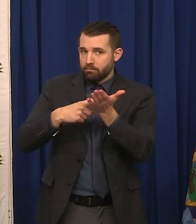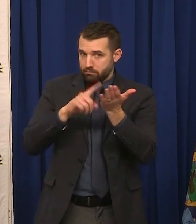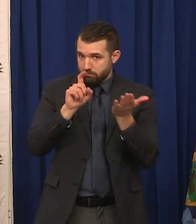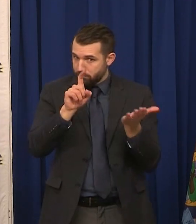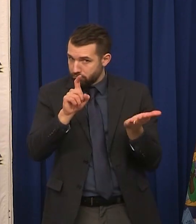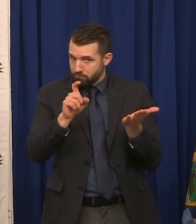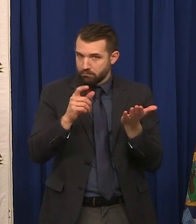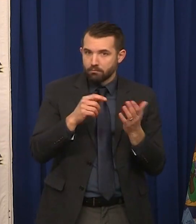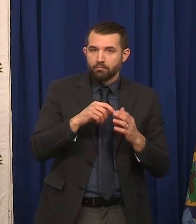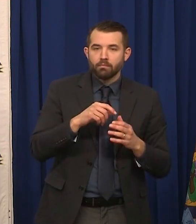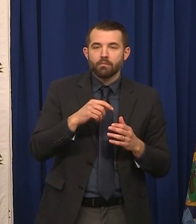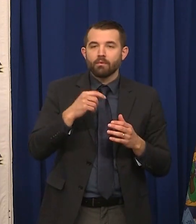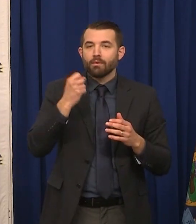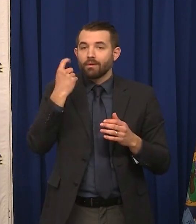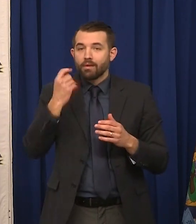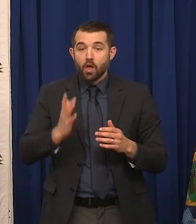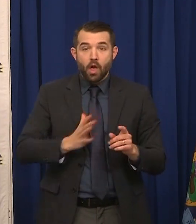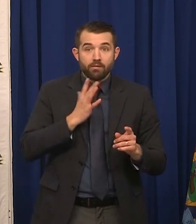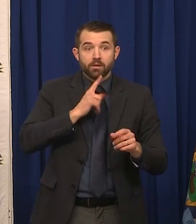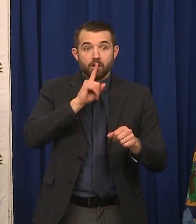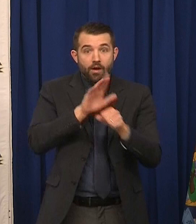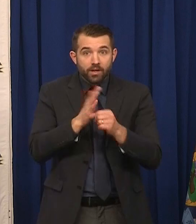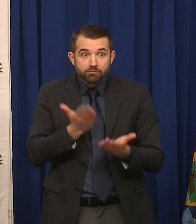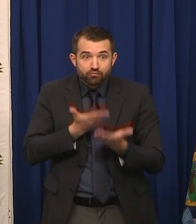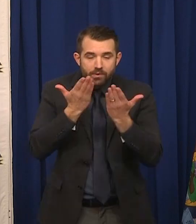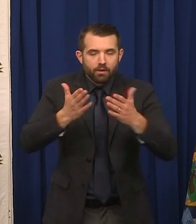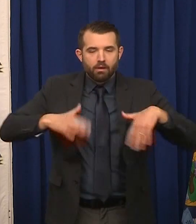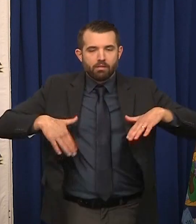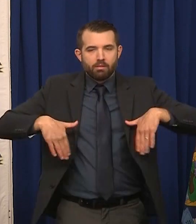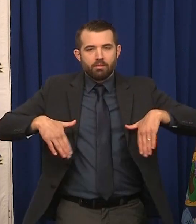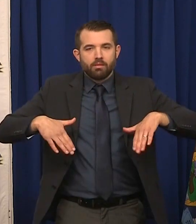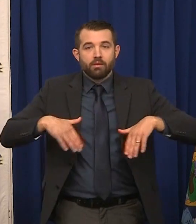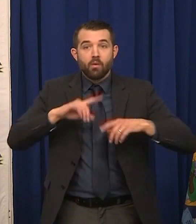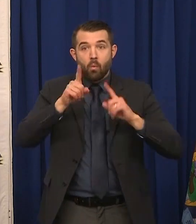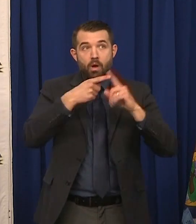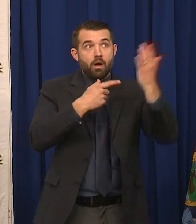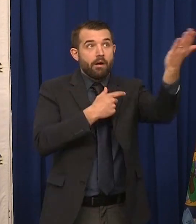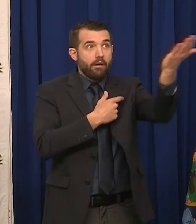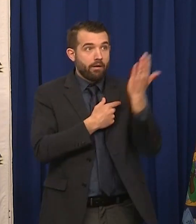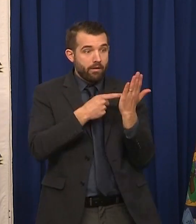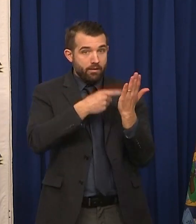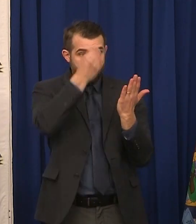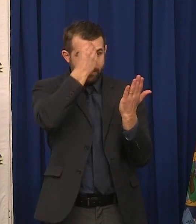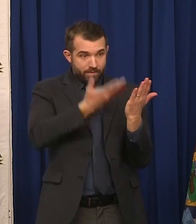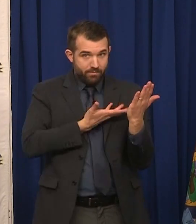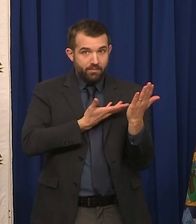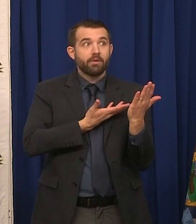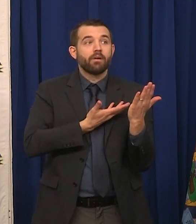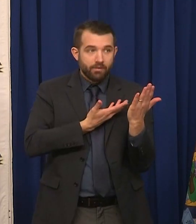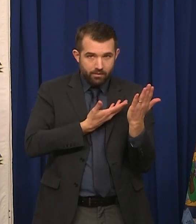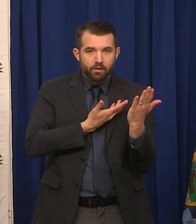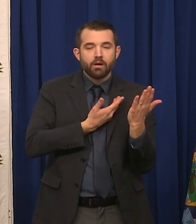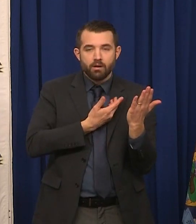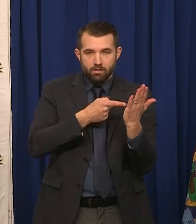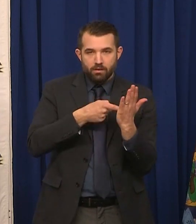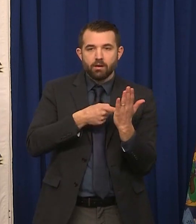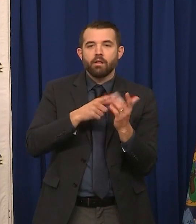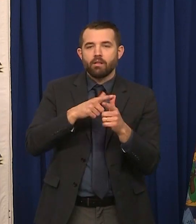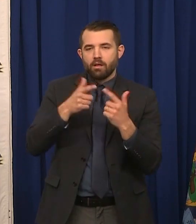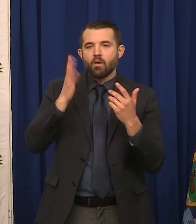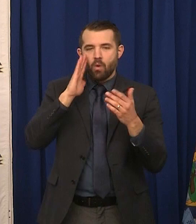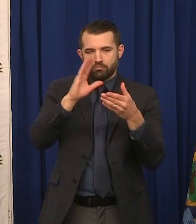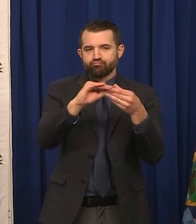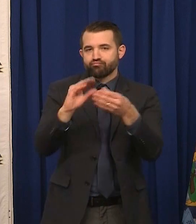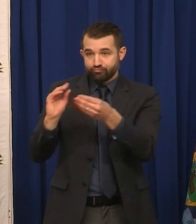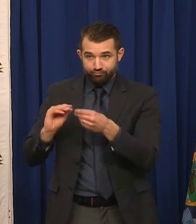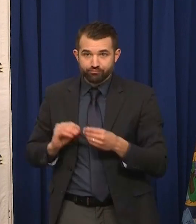is made, I can't really evaluate what it does, what it would say, what it might mean for the people of Maine. Based on the last data